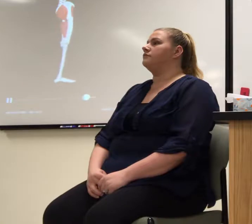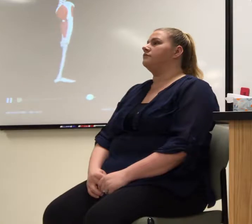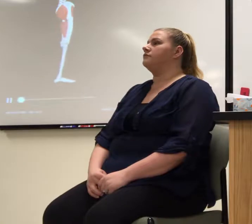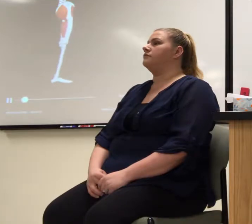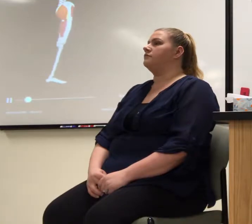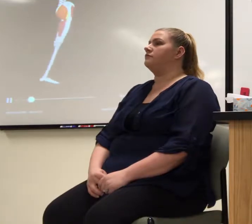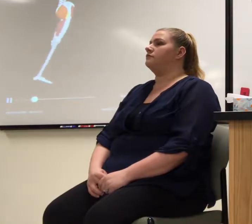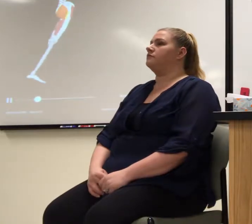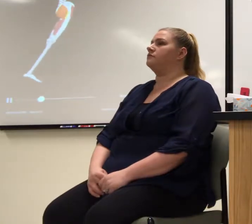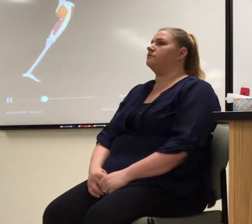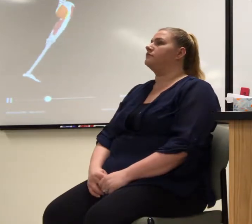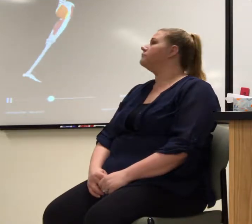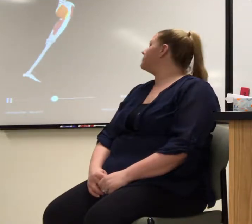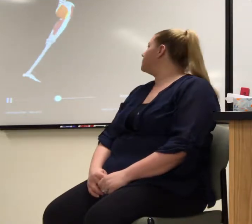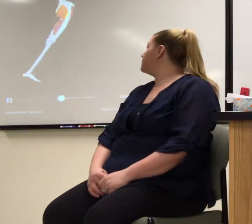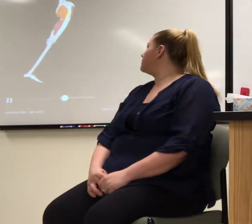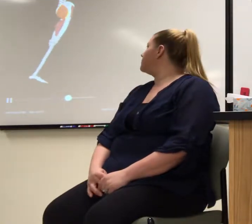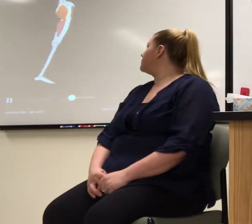Of hip or thigh.